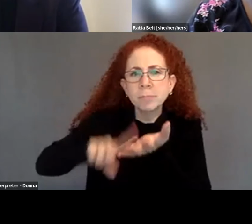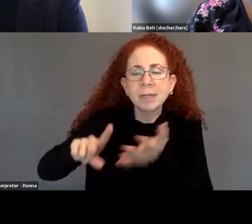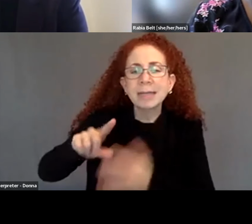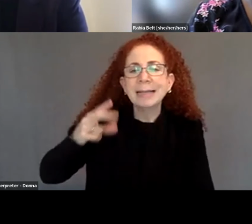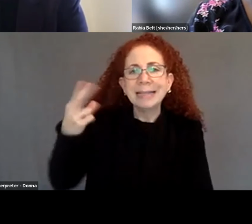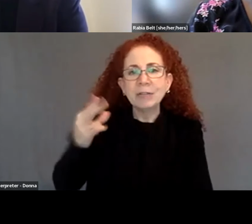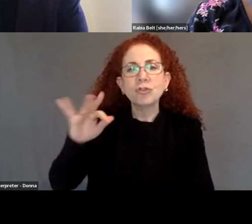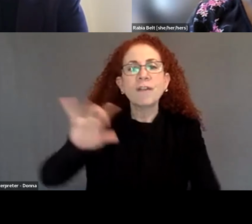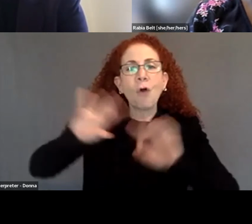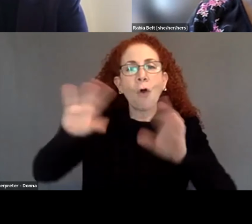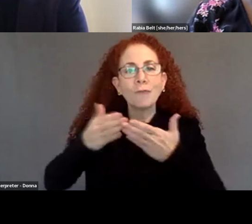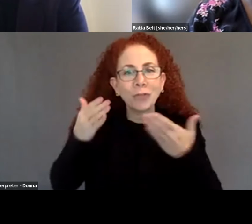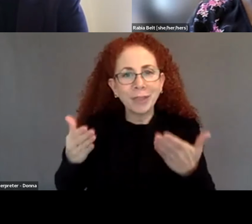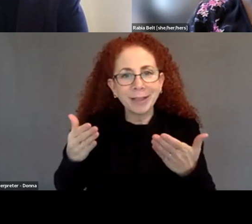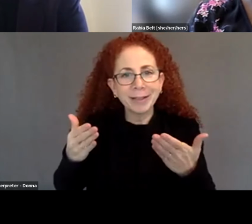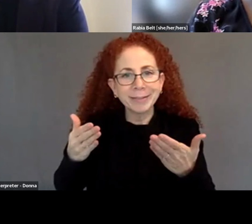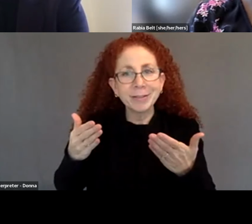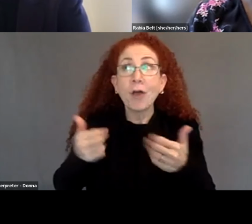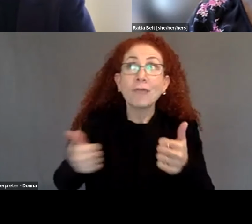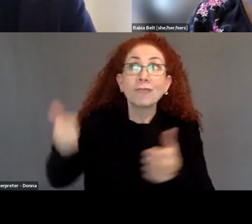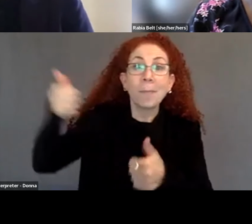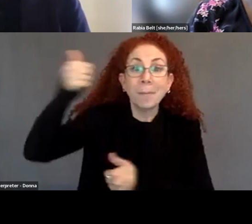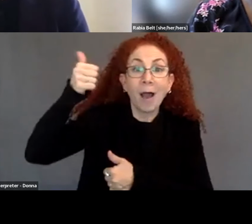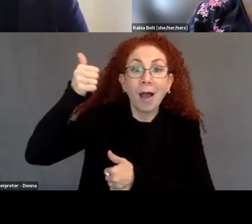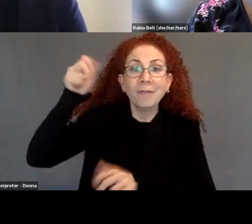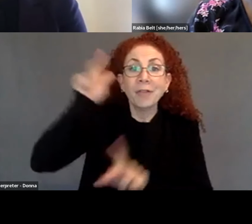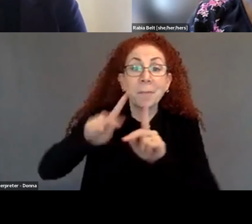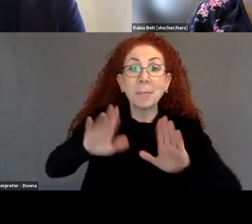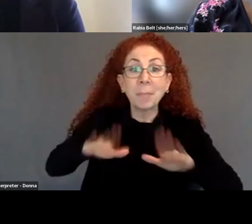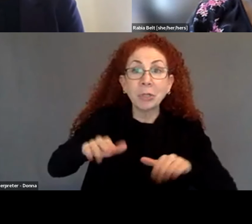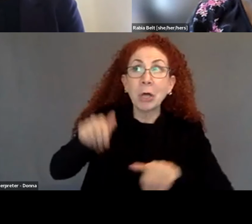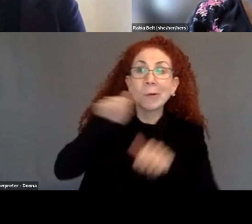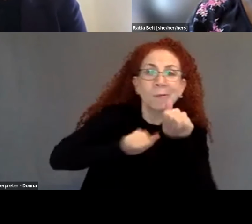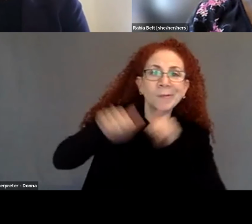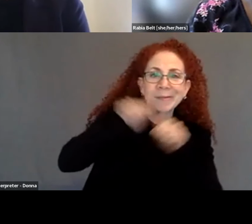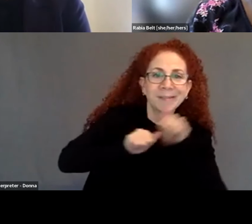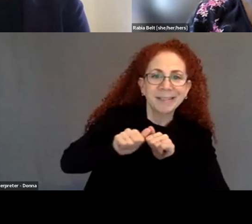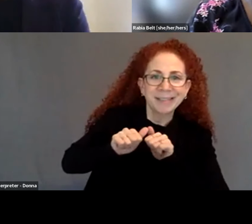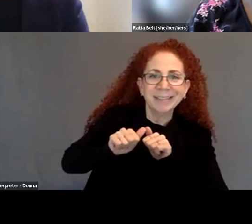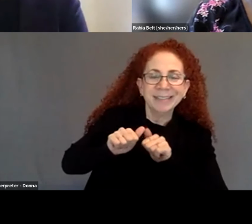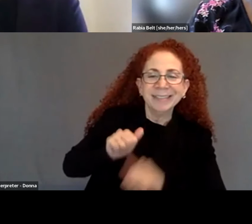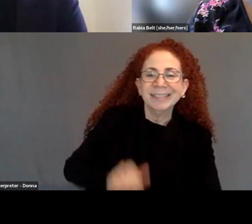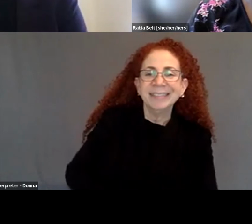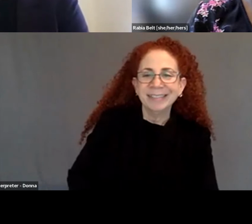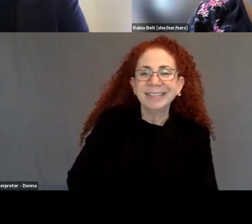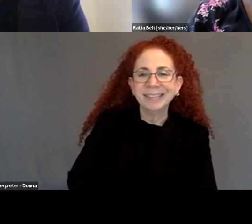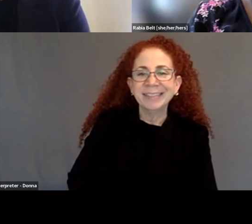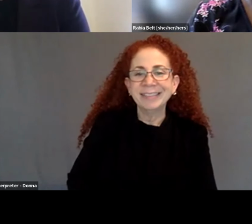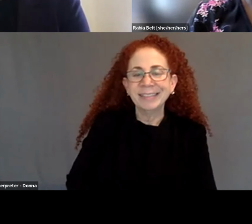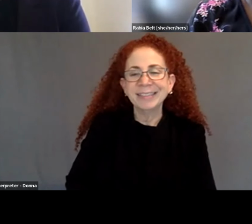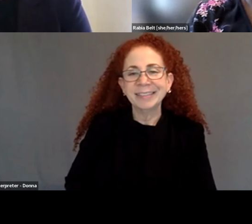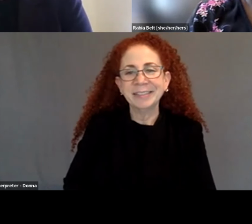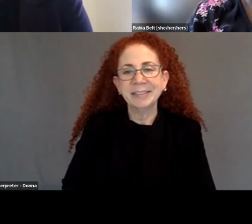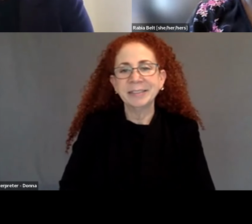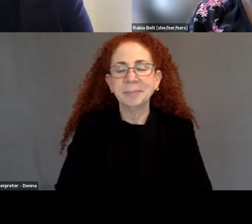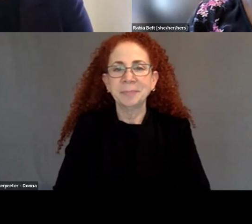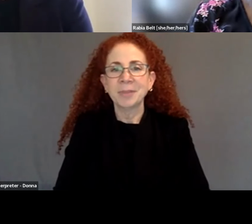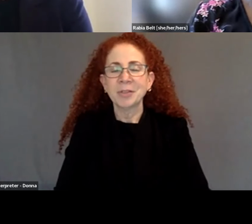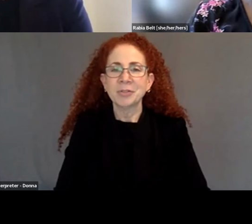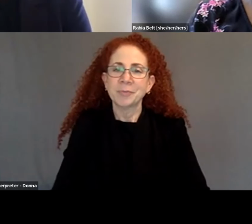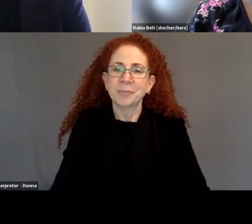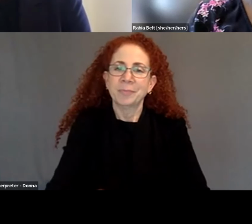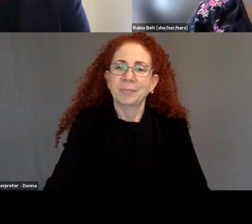awful things that from above that people below are subjected to. And so the way I get